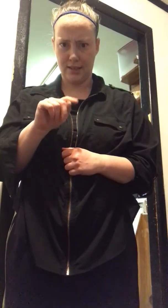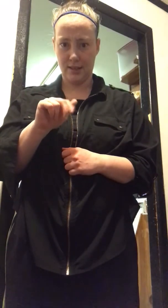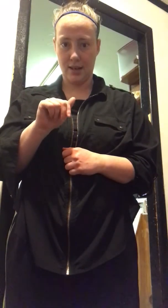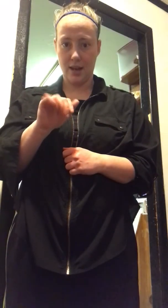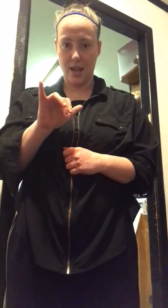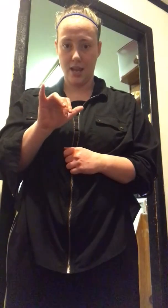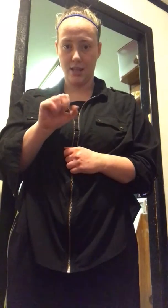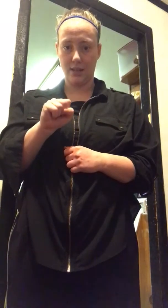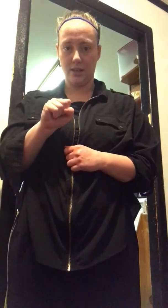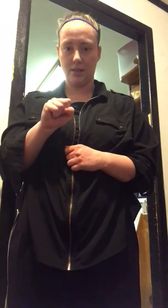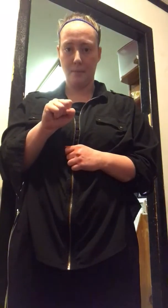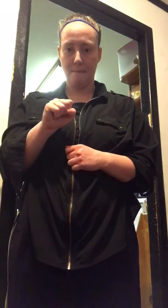Positive feedback.